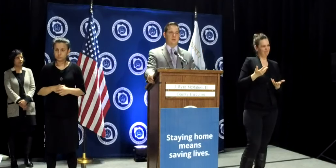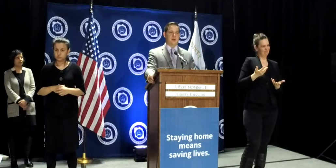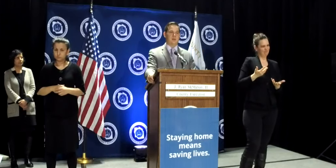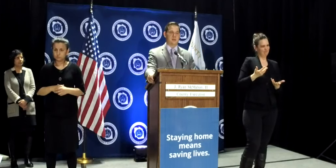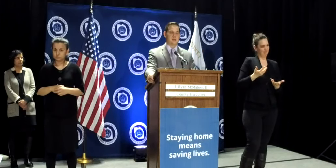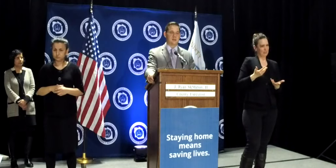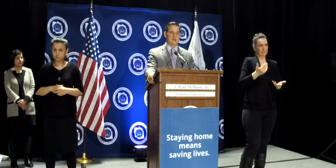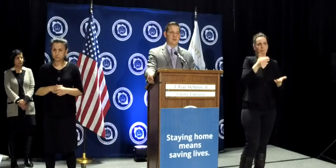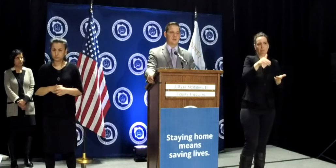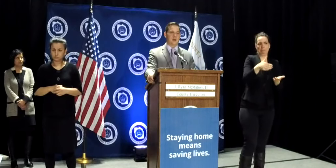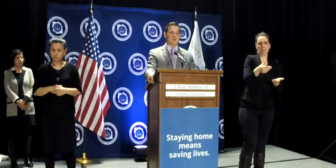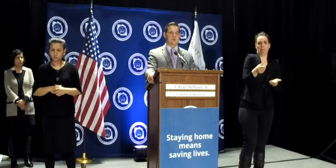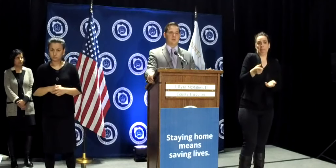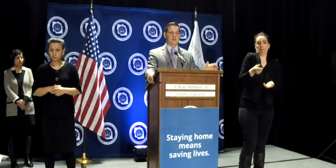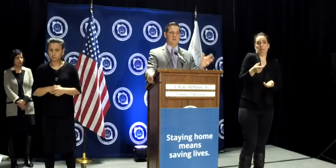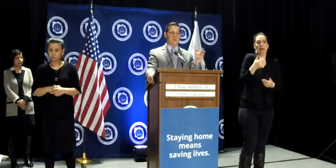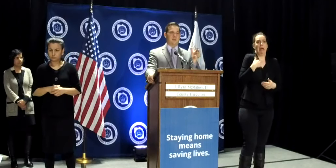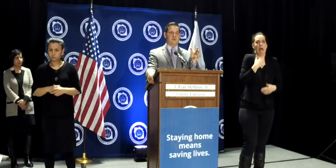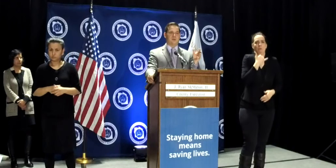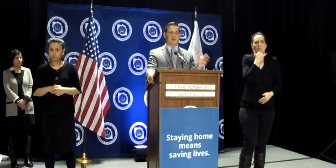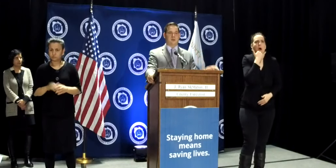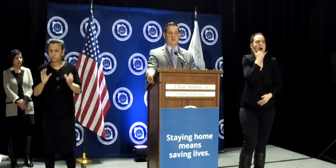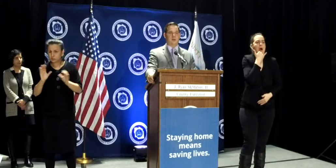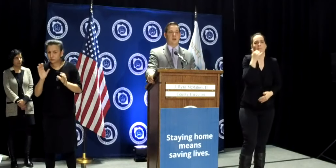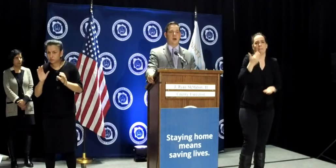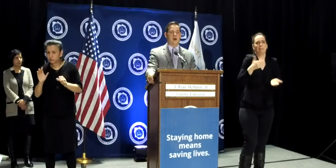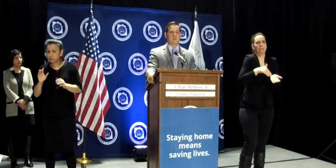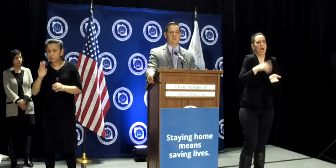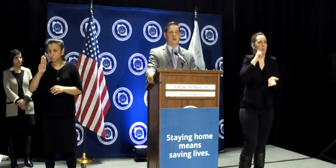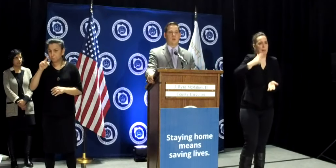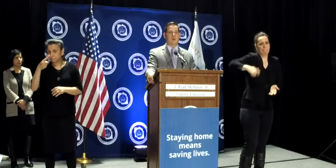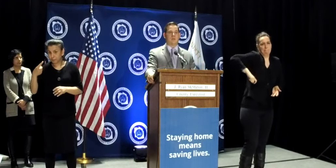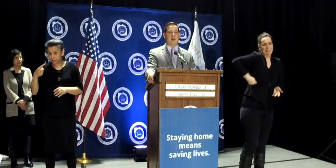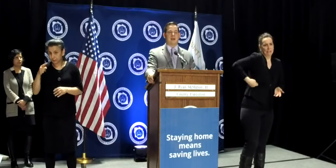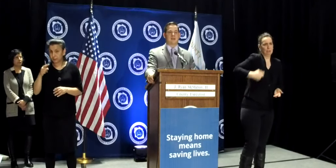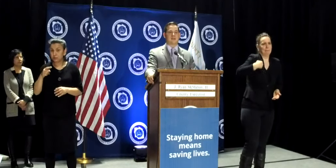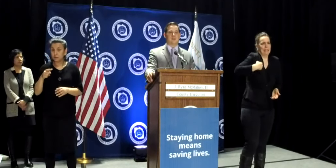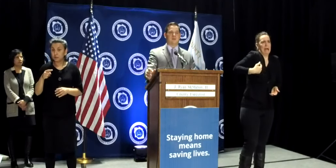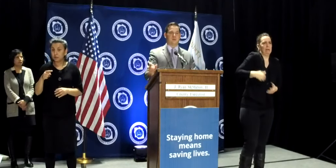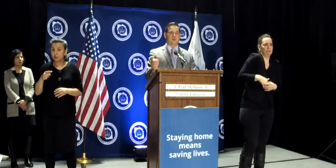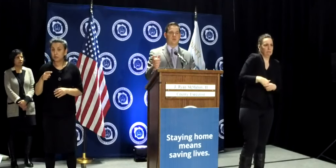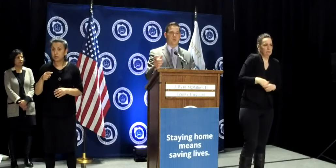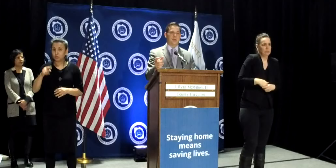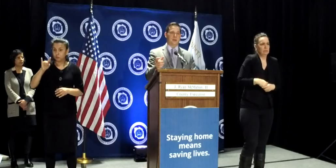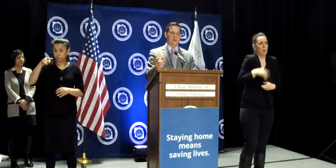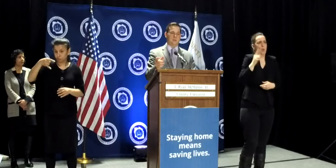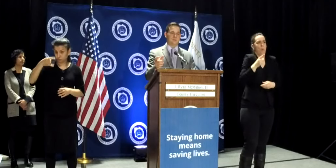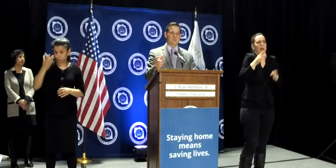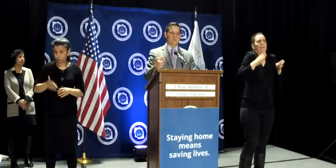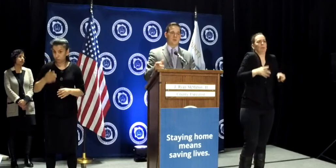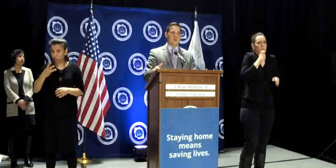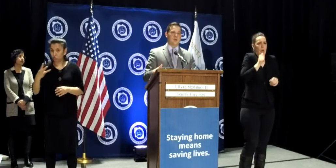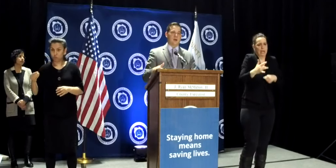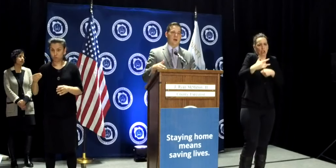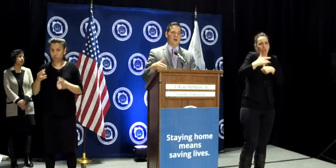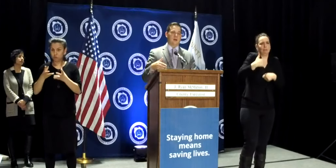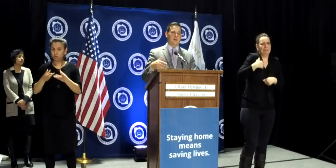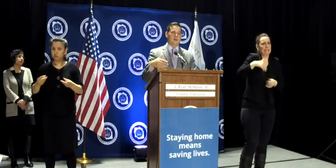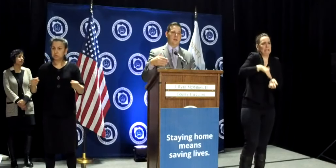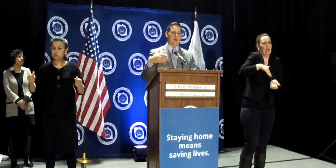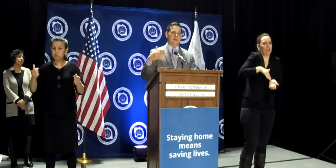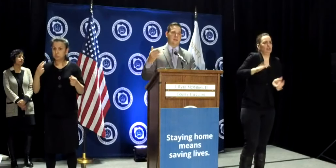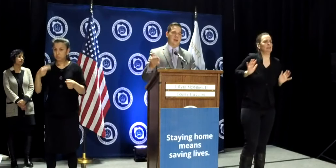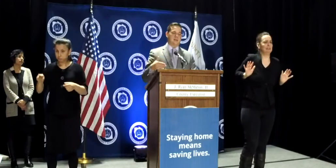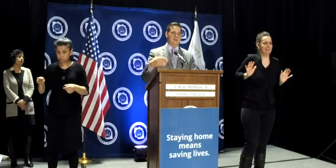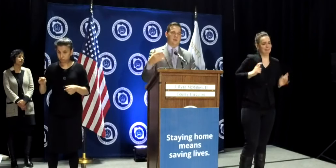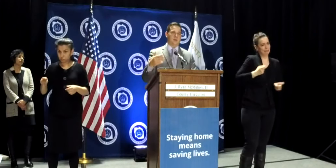with around this starts to leave this hemisphere. So my guess is the flu's weakening,